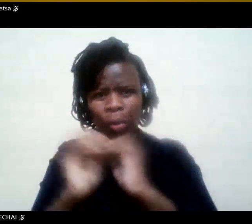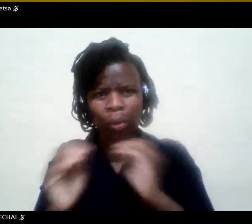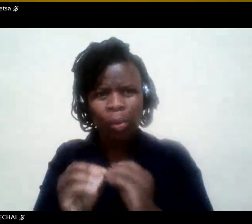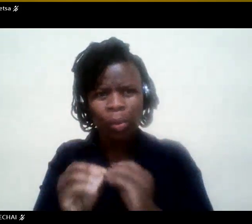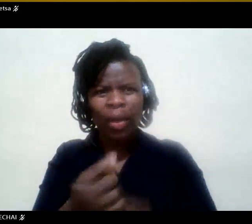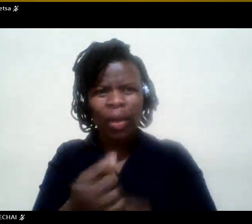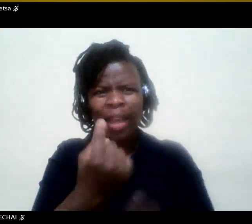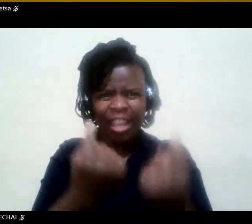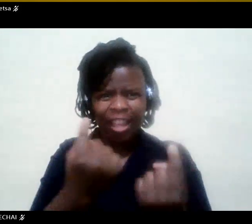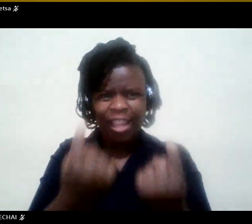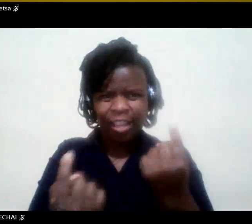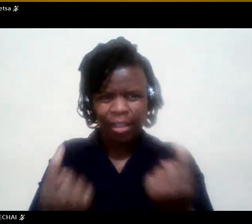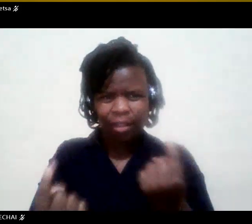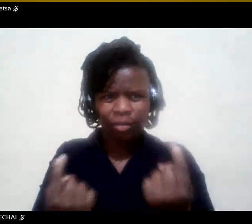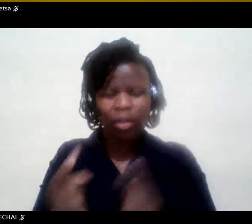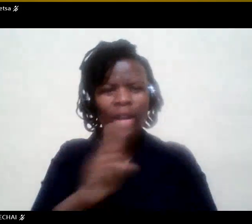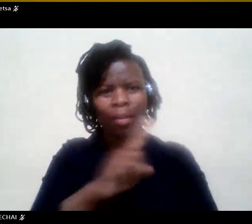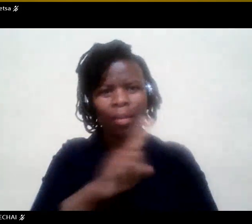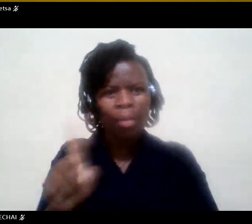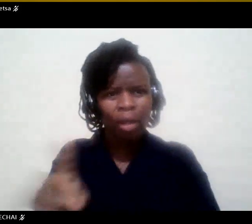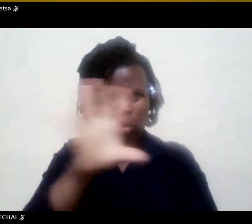whole teaching staff. Like we said, even the